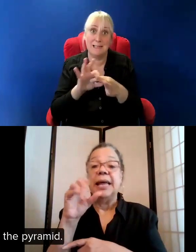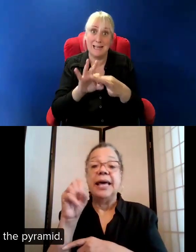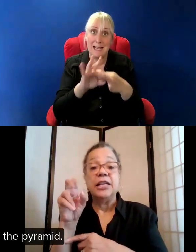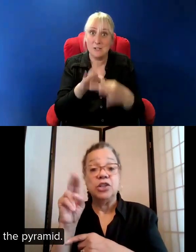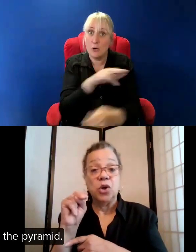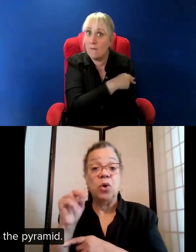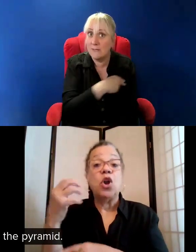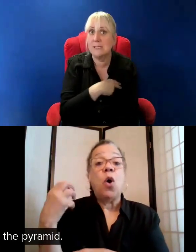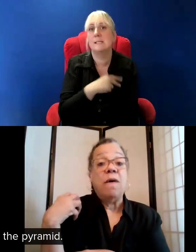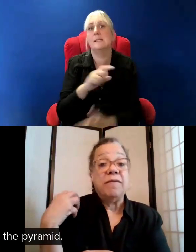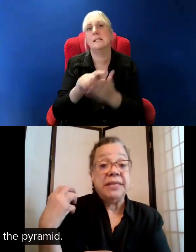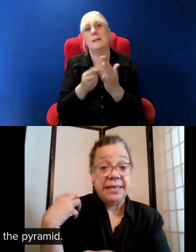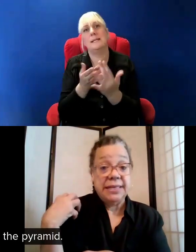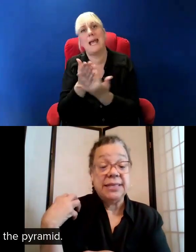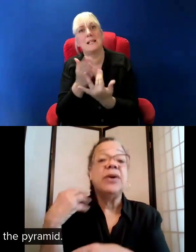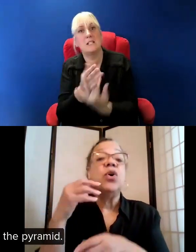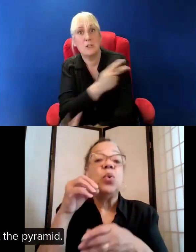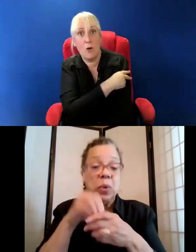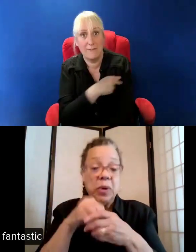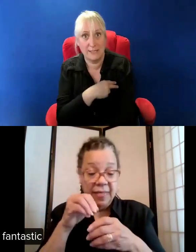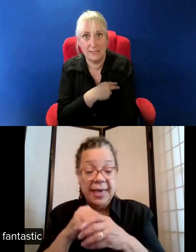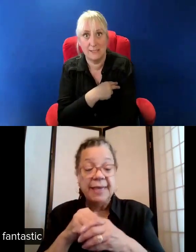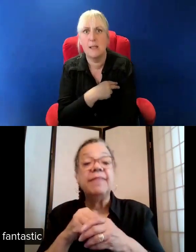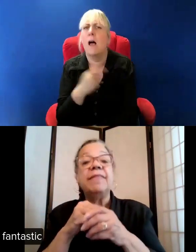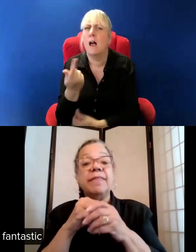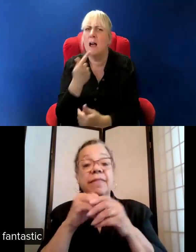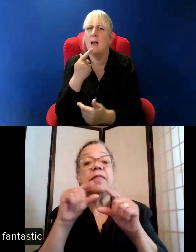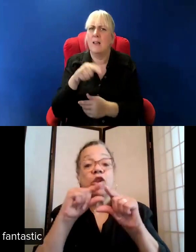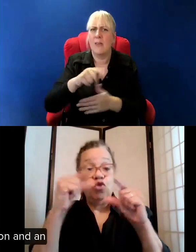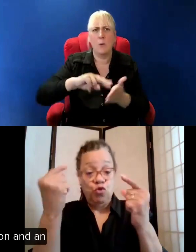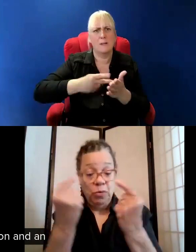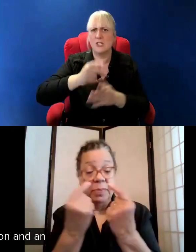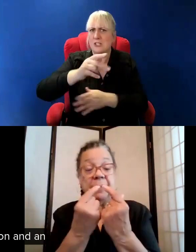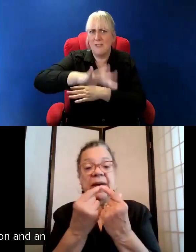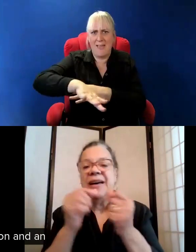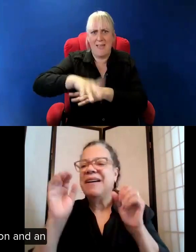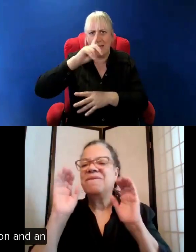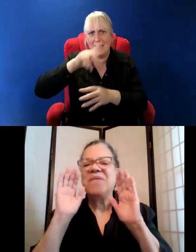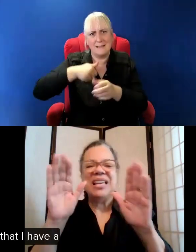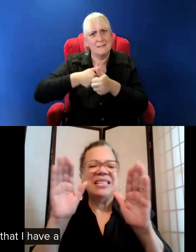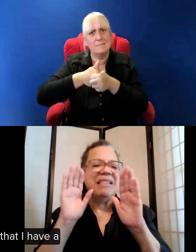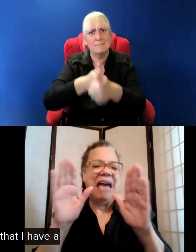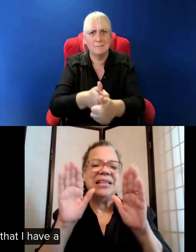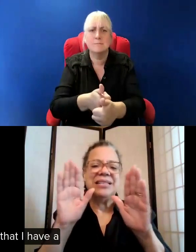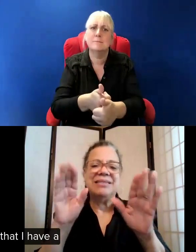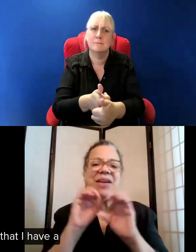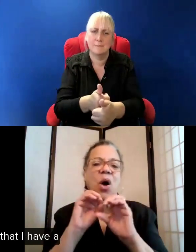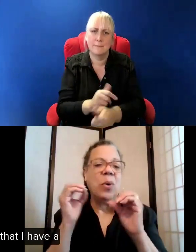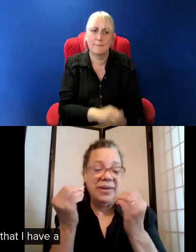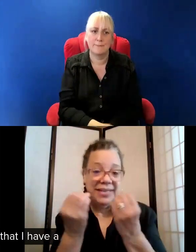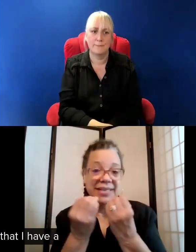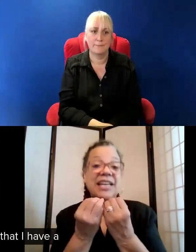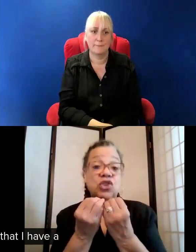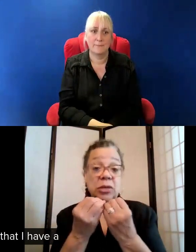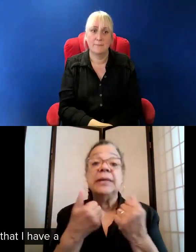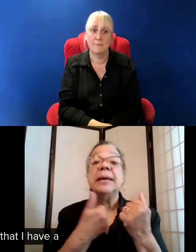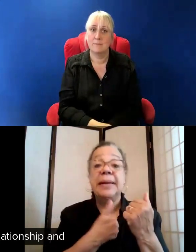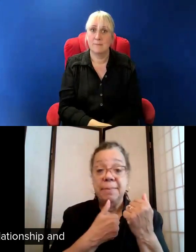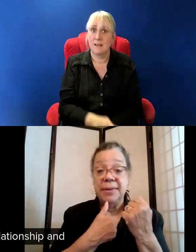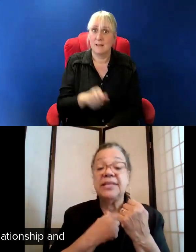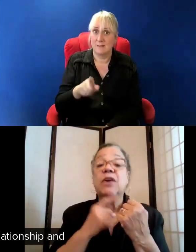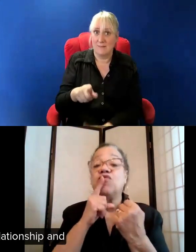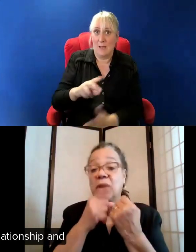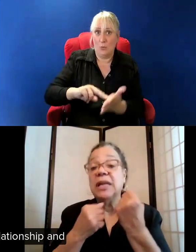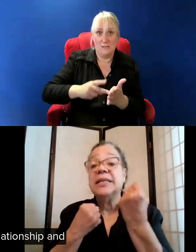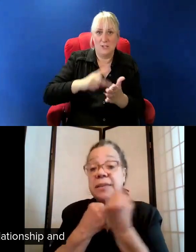access officers within the pyramid. They're a fantastic organisation, and an organisation that I have a